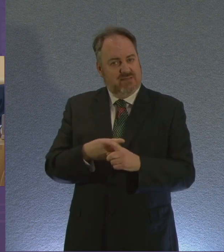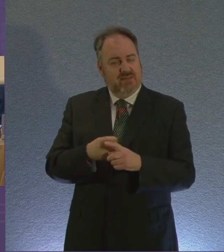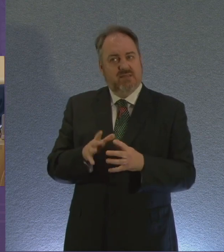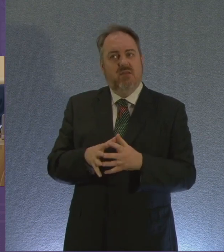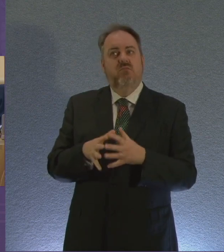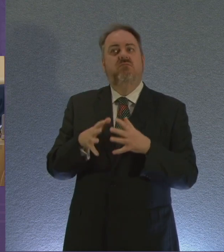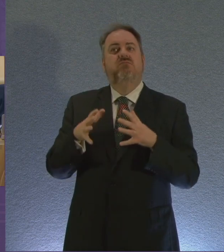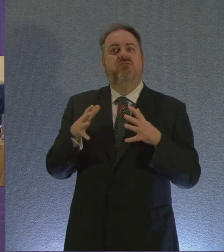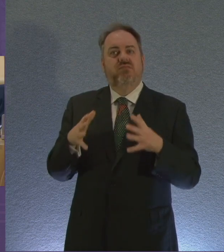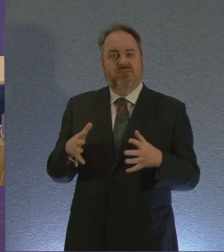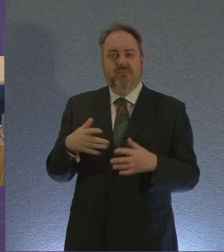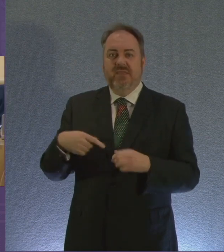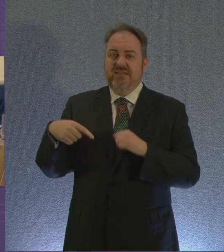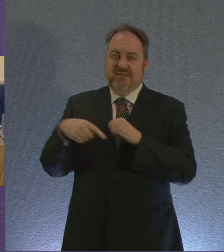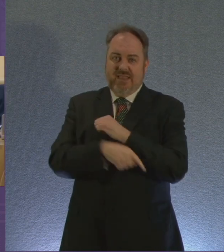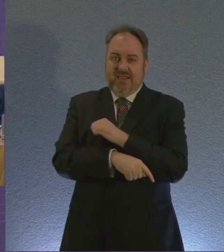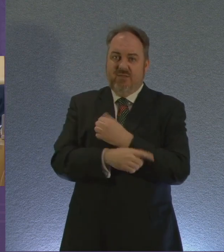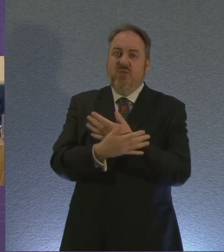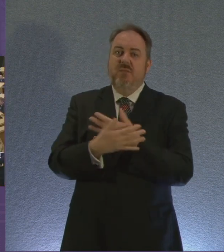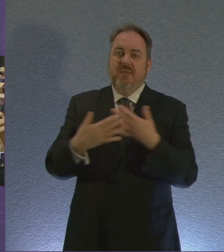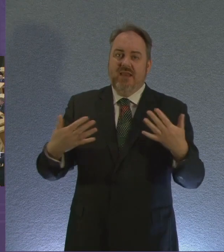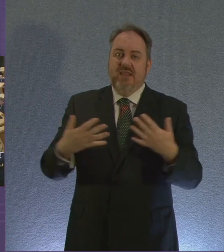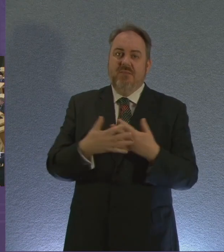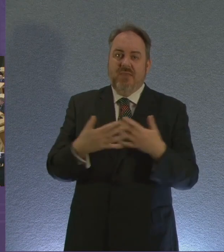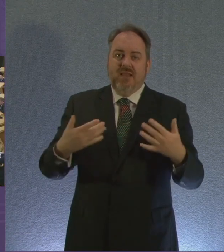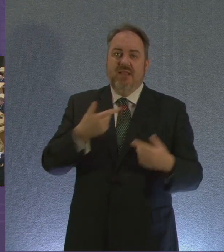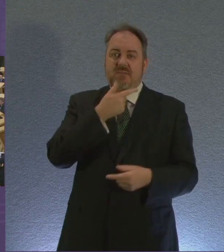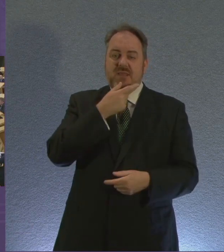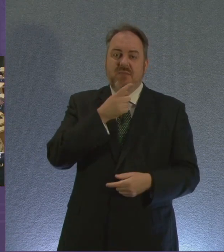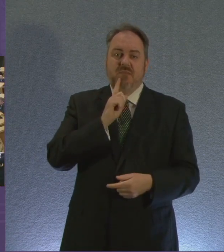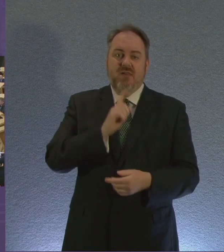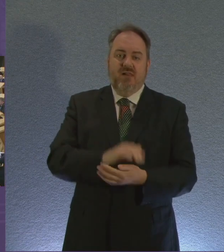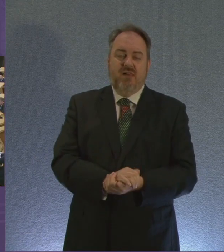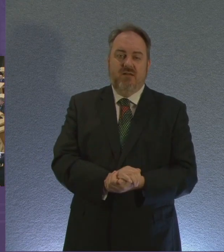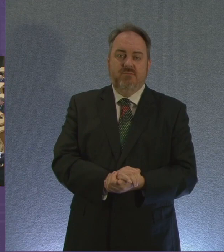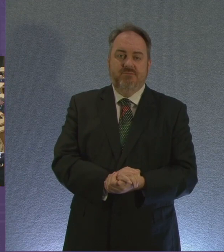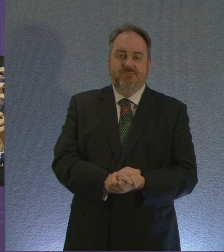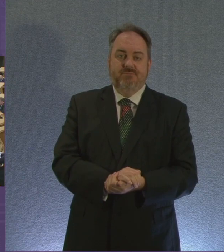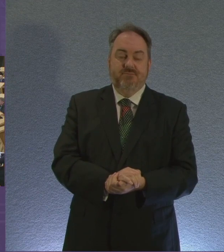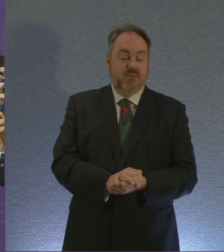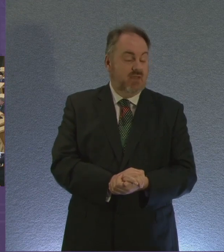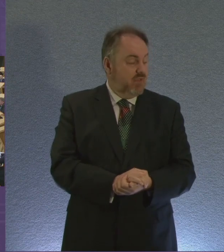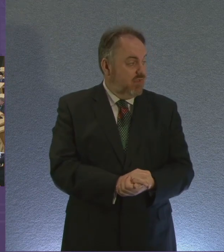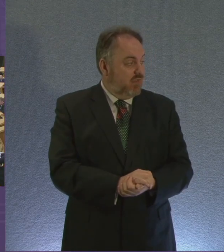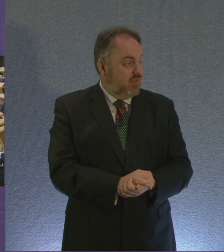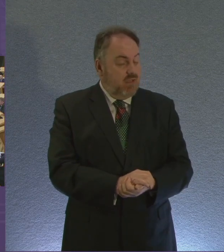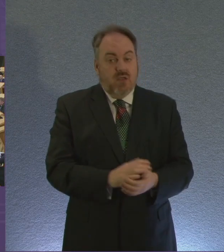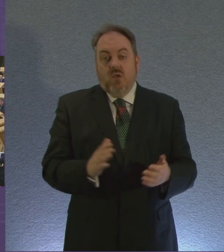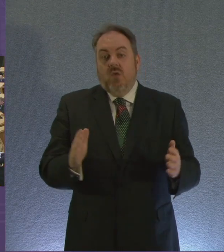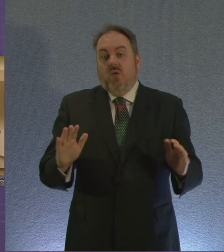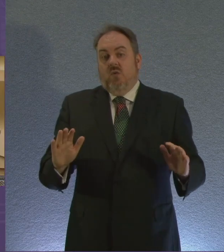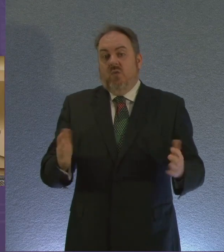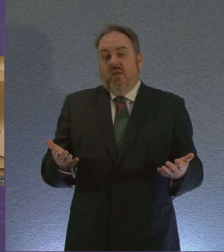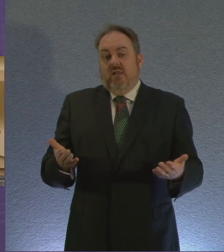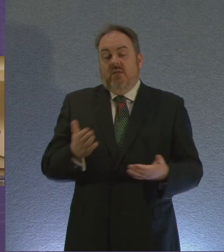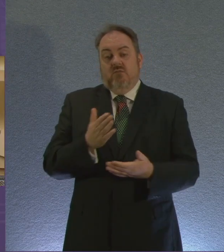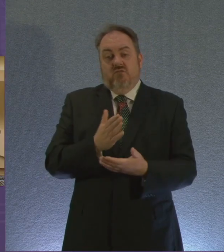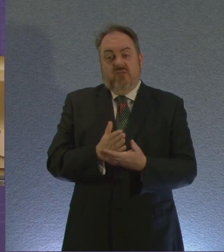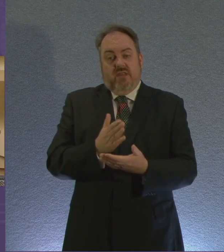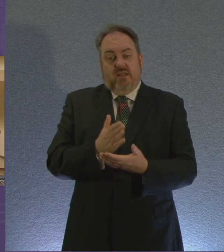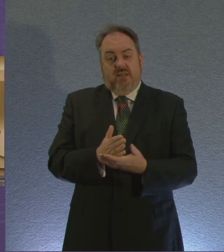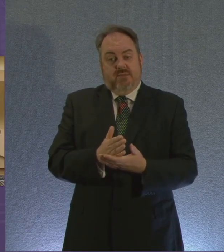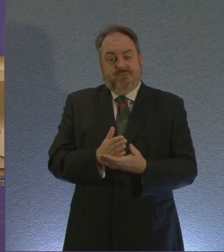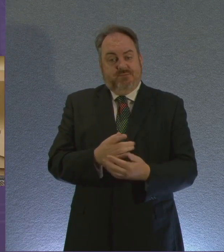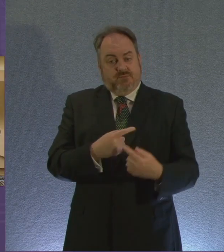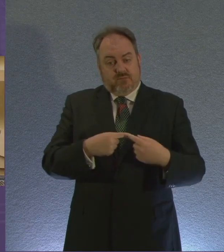contributor to household debt in Scotland? Shirley-Ann Somerville. Well, one of the important aspects that we've already done as a government